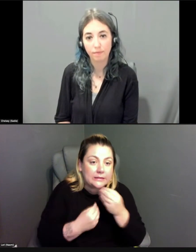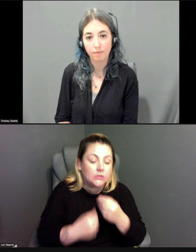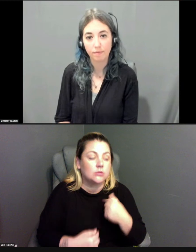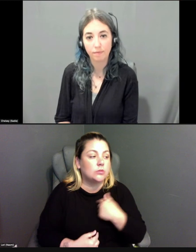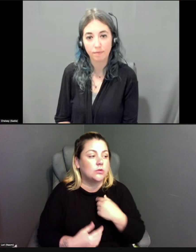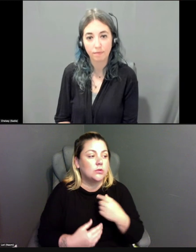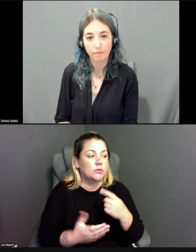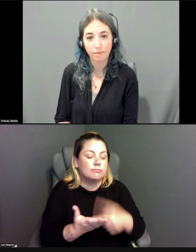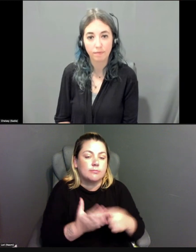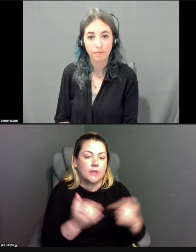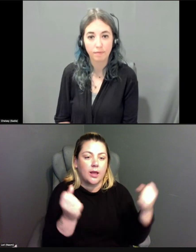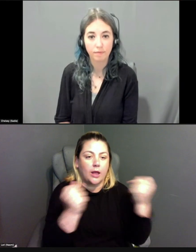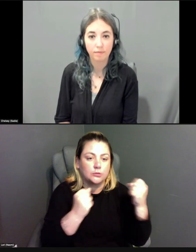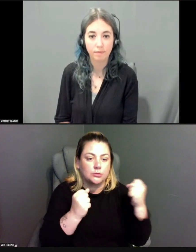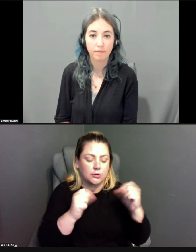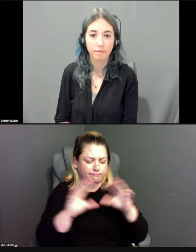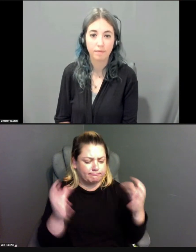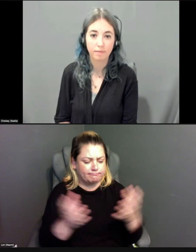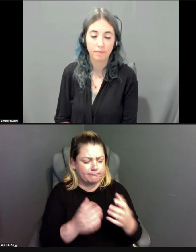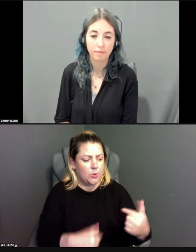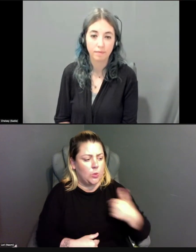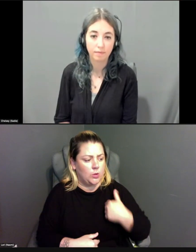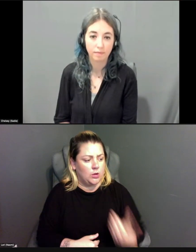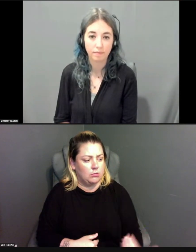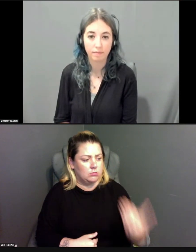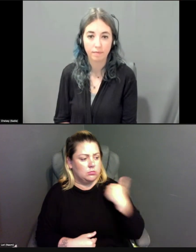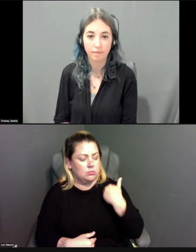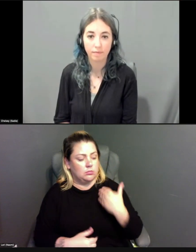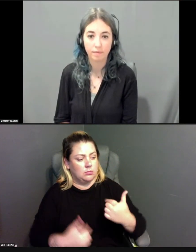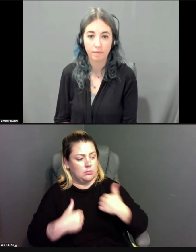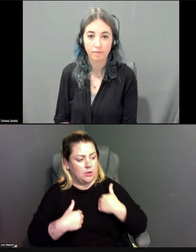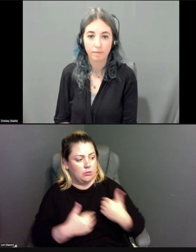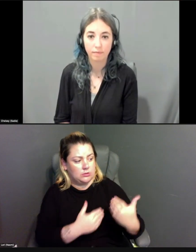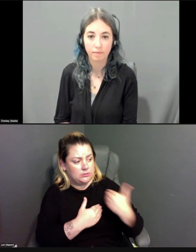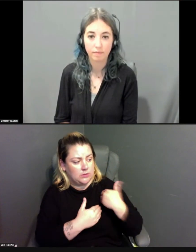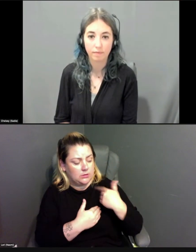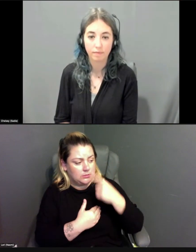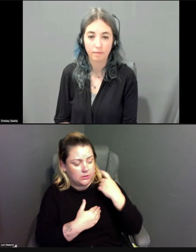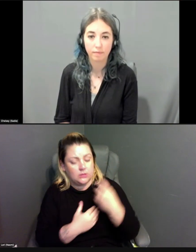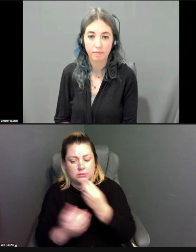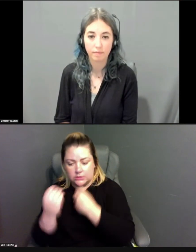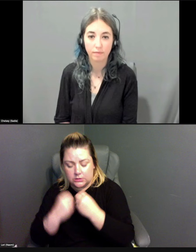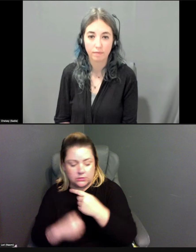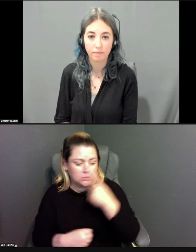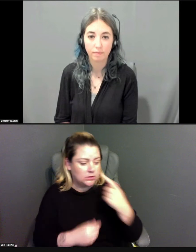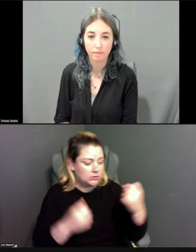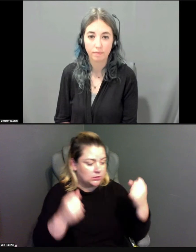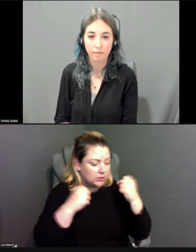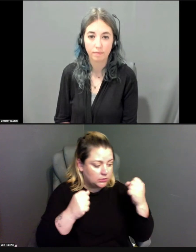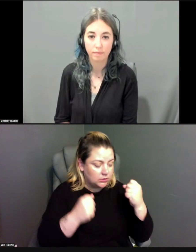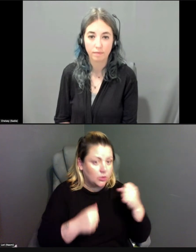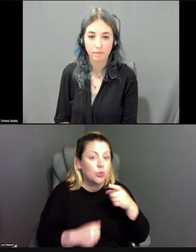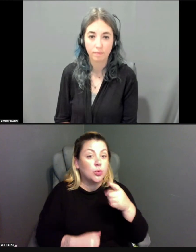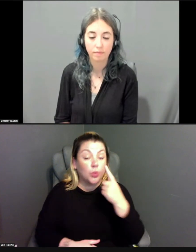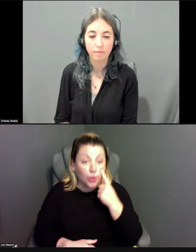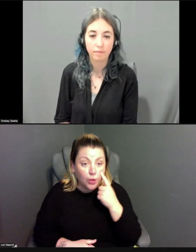we are personally responsible for our health because diet and exercise. When you look at the social determinants of health, first of all,